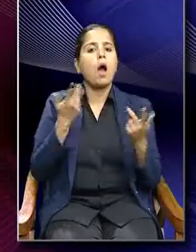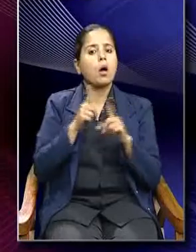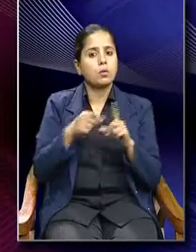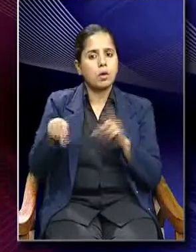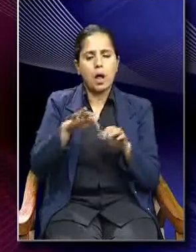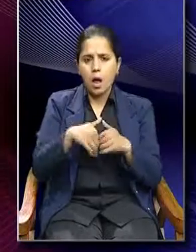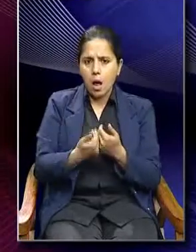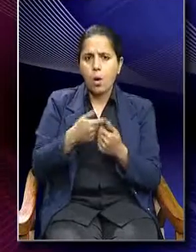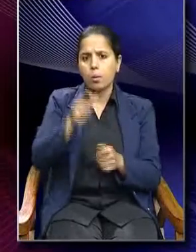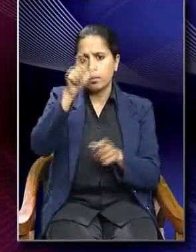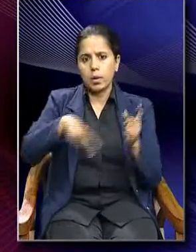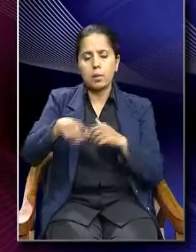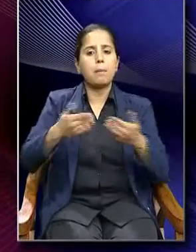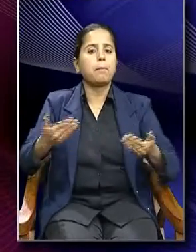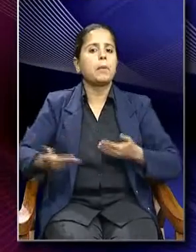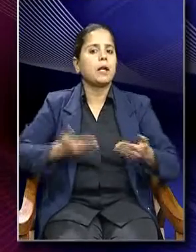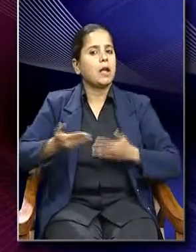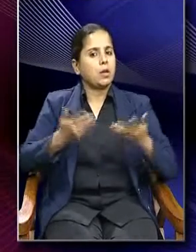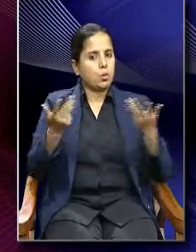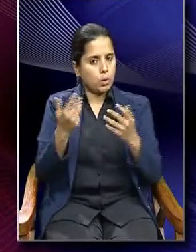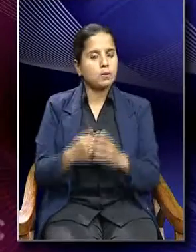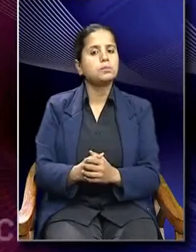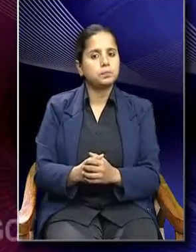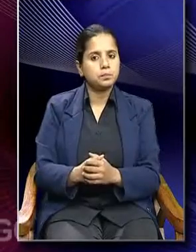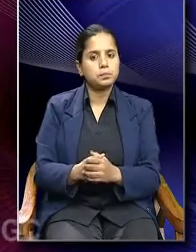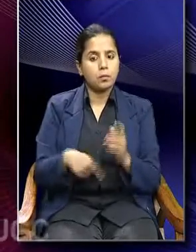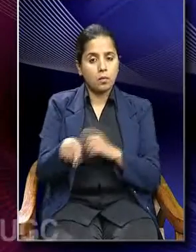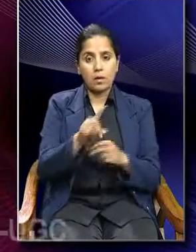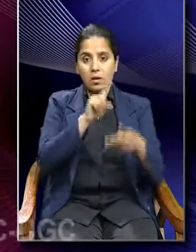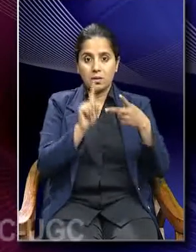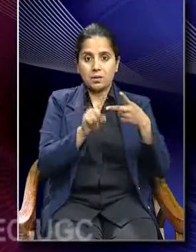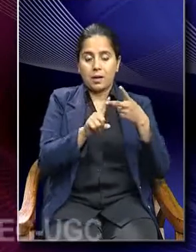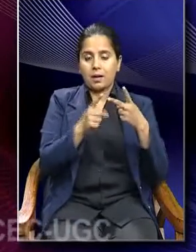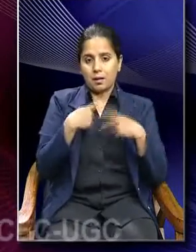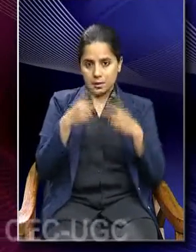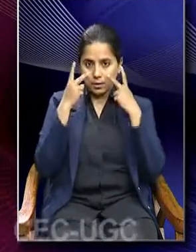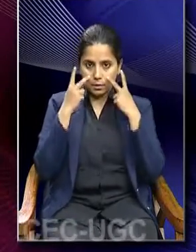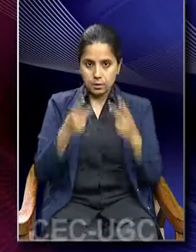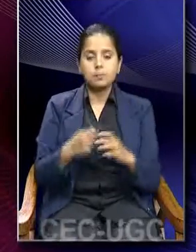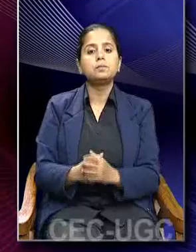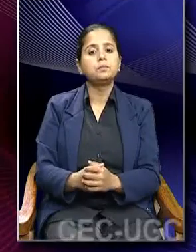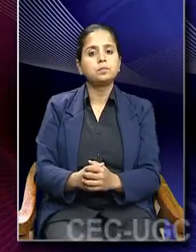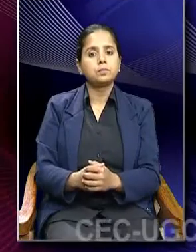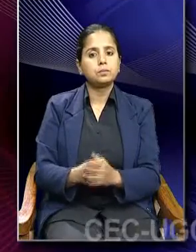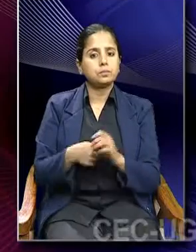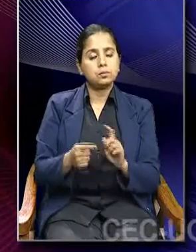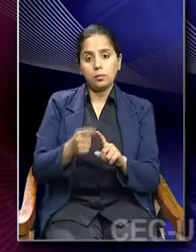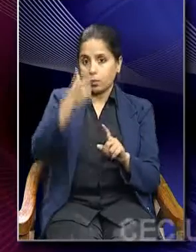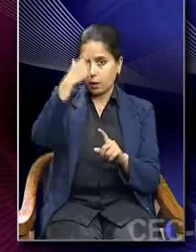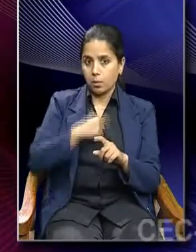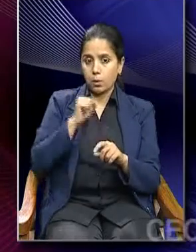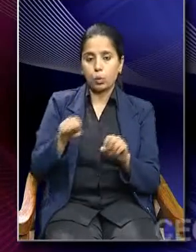the individual behaves. In the second sense, that is the